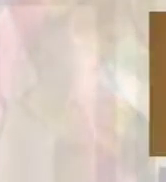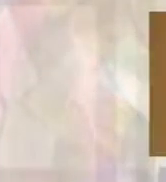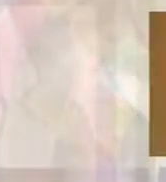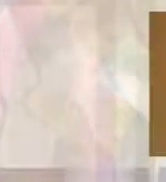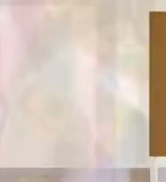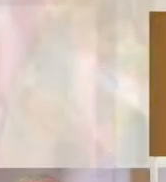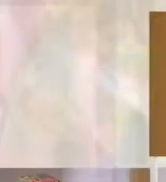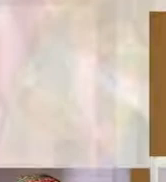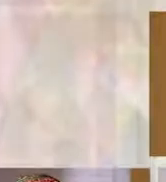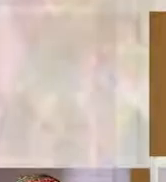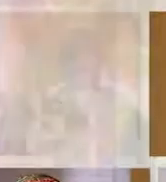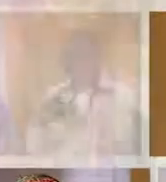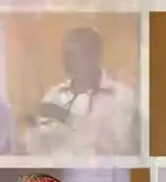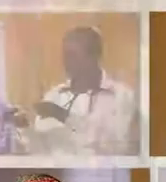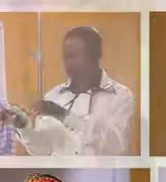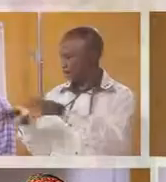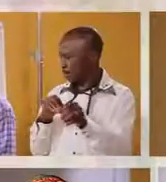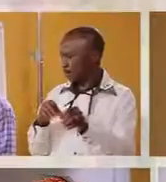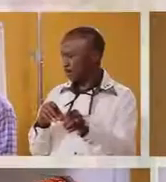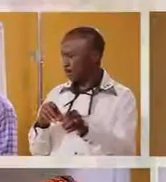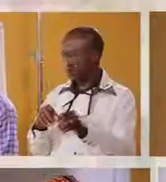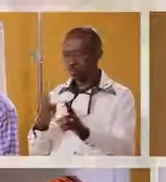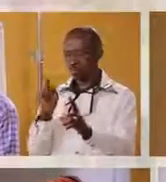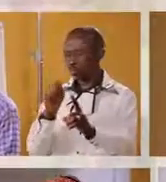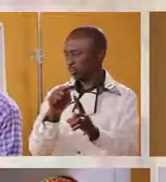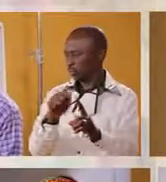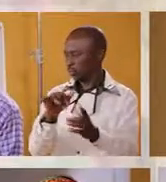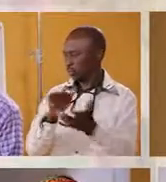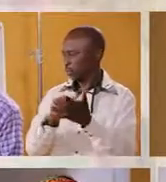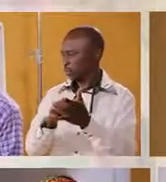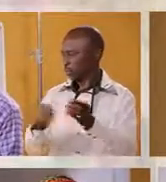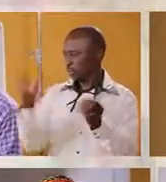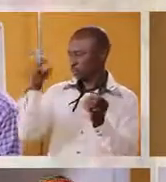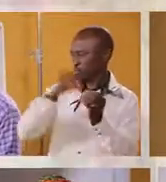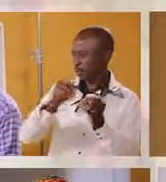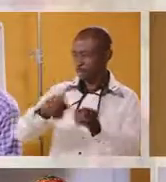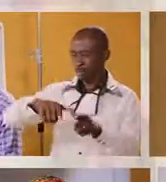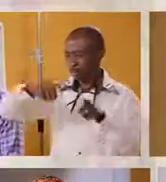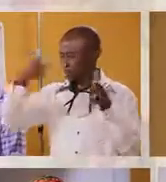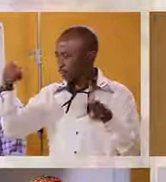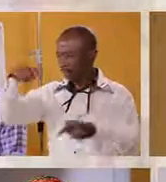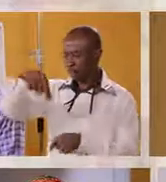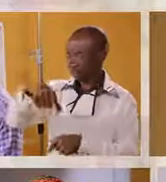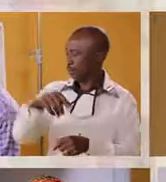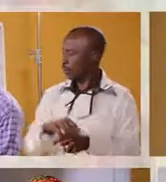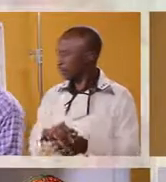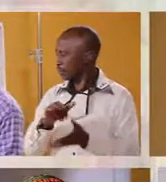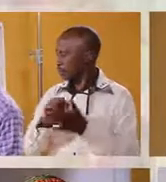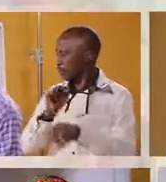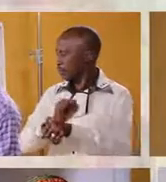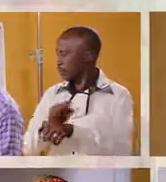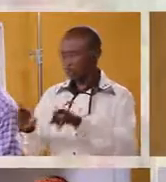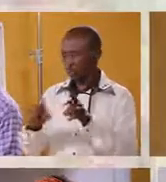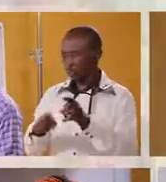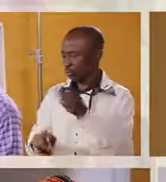to the next point. We should ensure whatever we see is clear. That means work is being done.